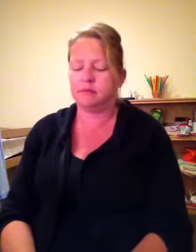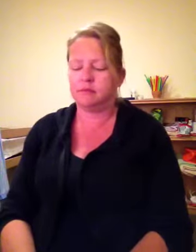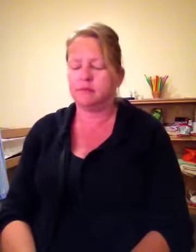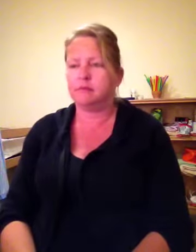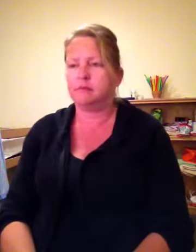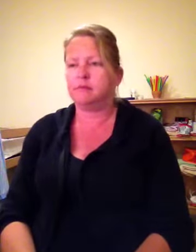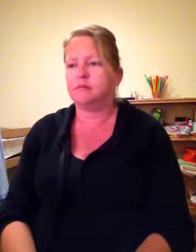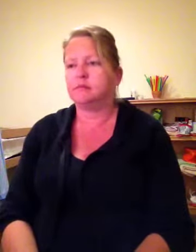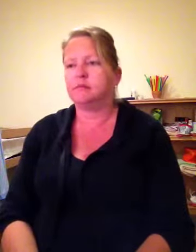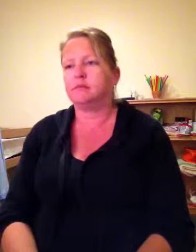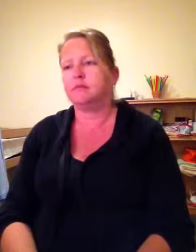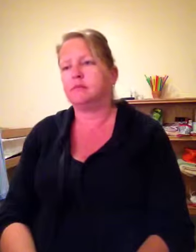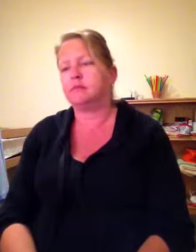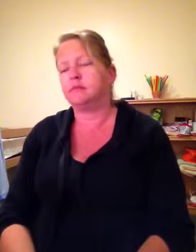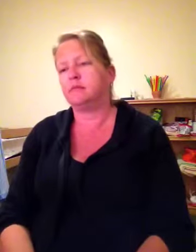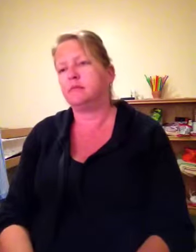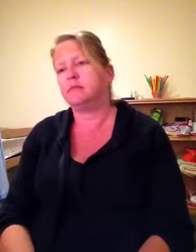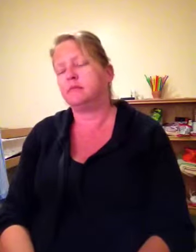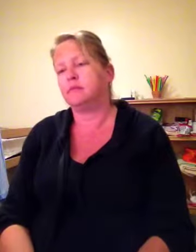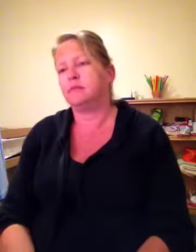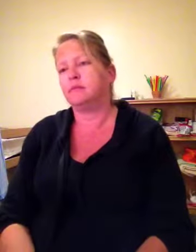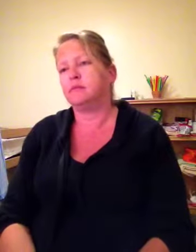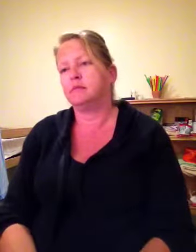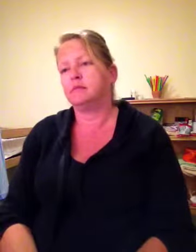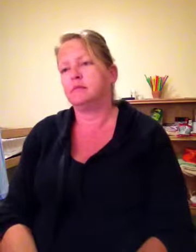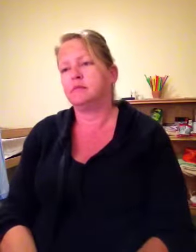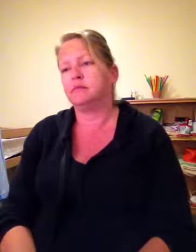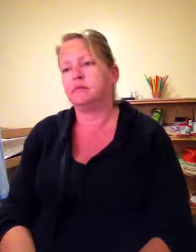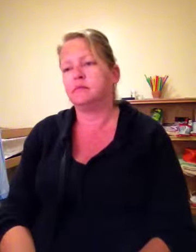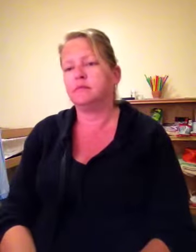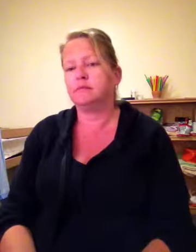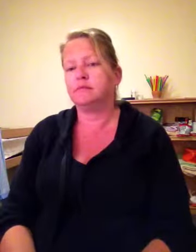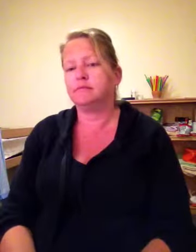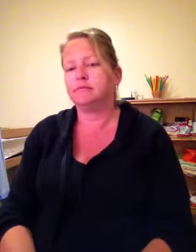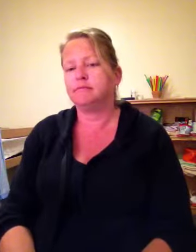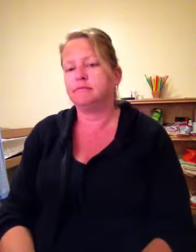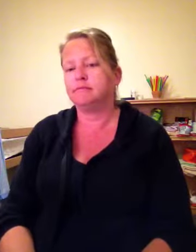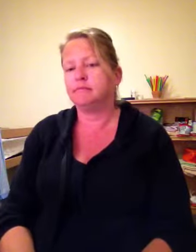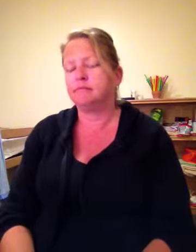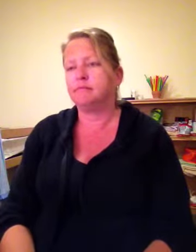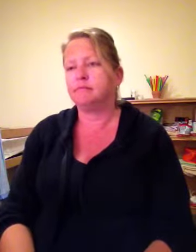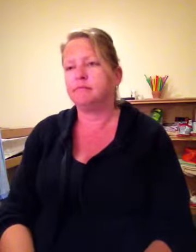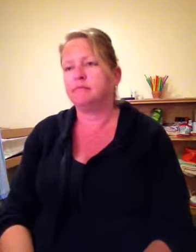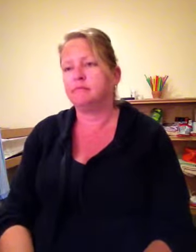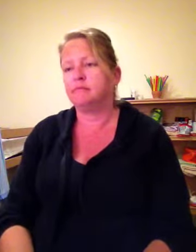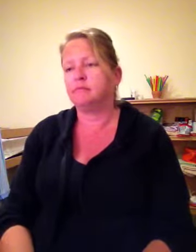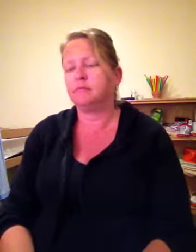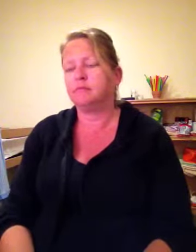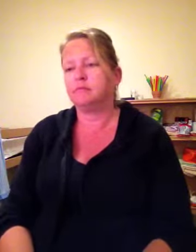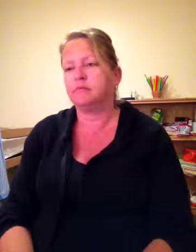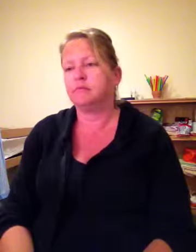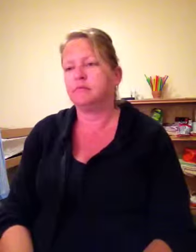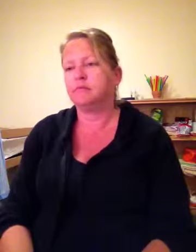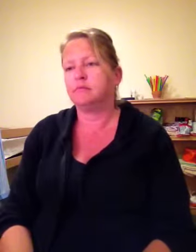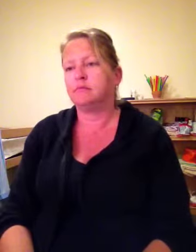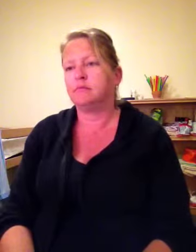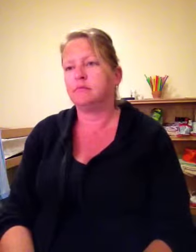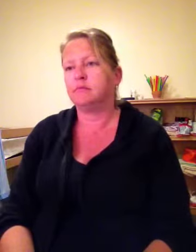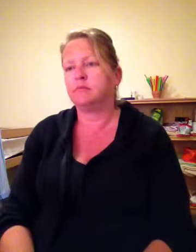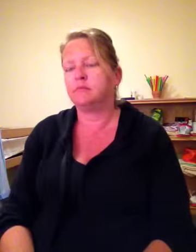That's a very good question. Very good question.